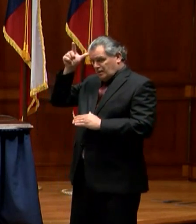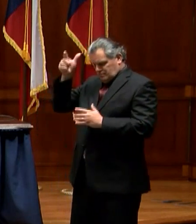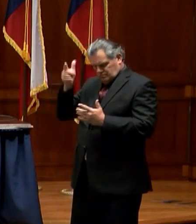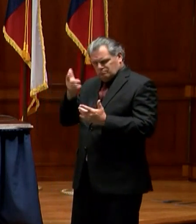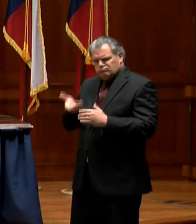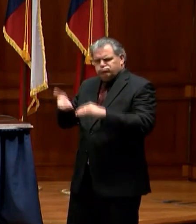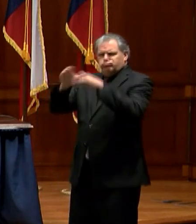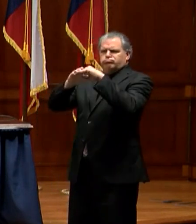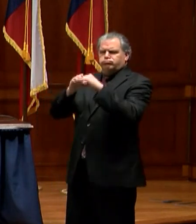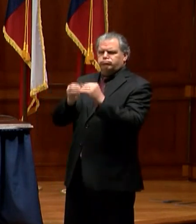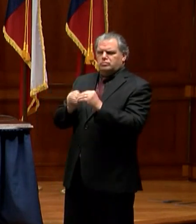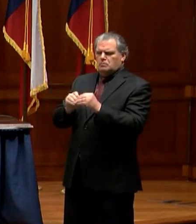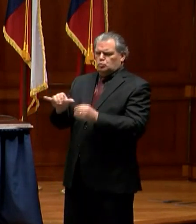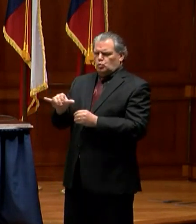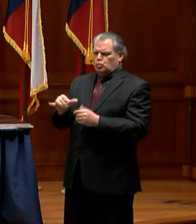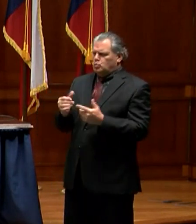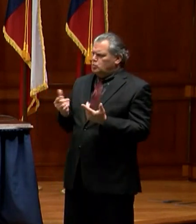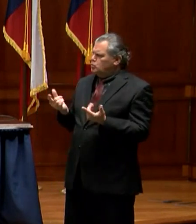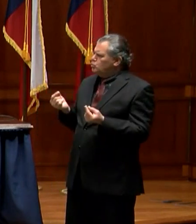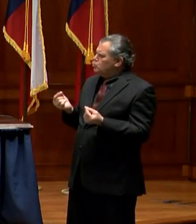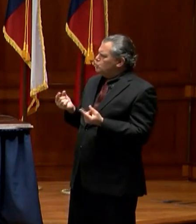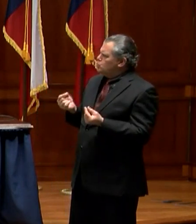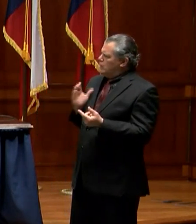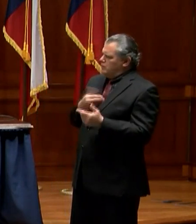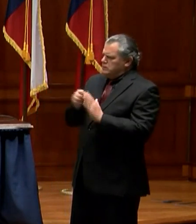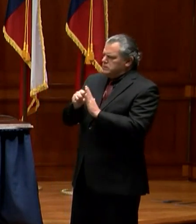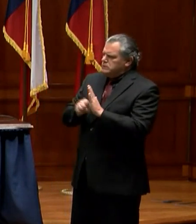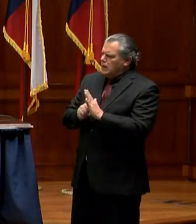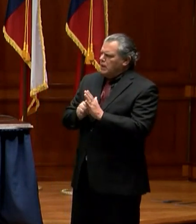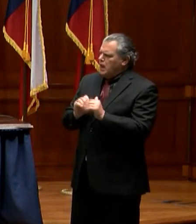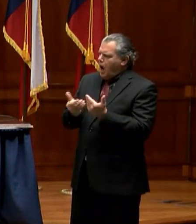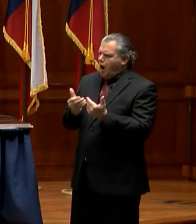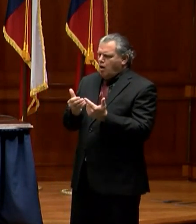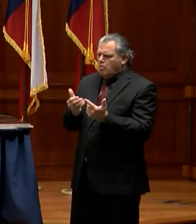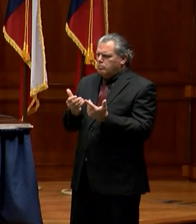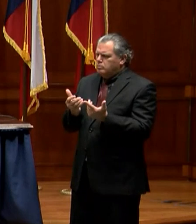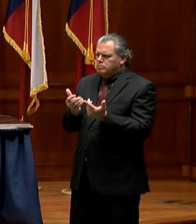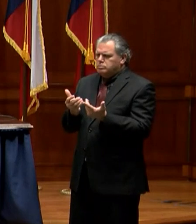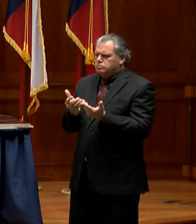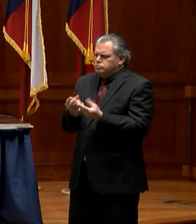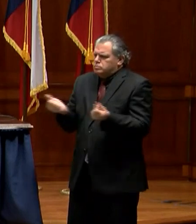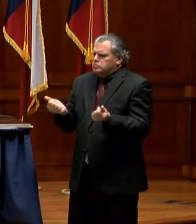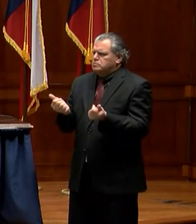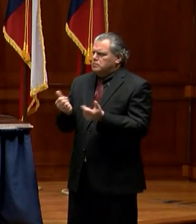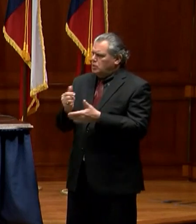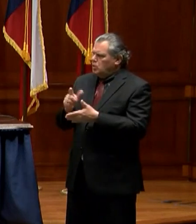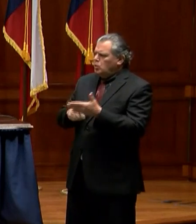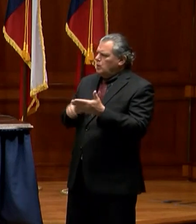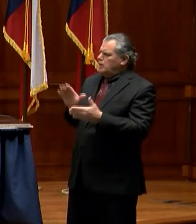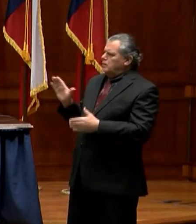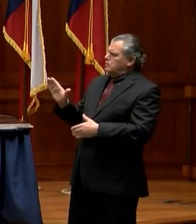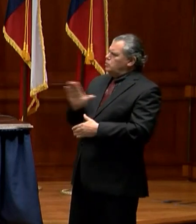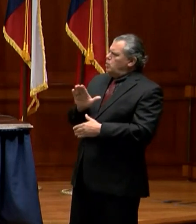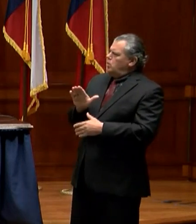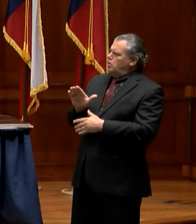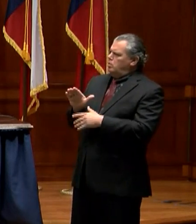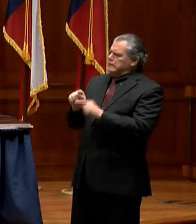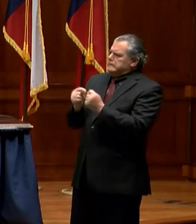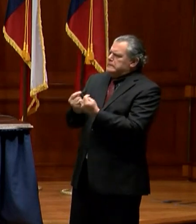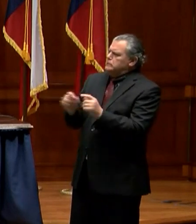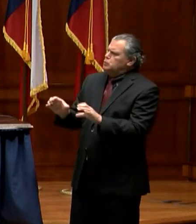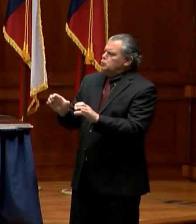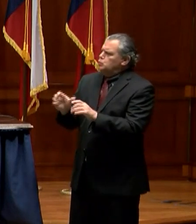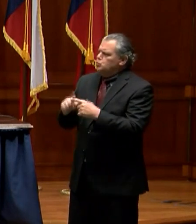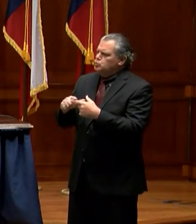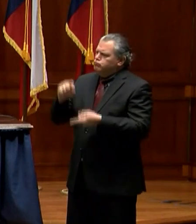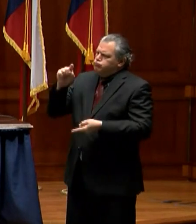infected. Is there something that we can do as a state to address those, and are your task force looking at what we can do to curb what we're seeing in